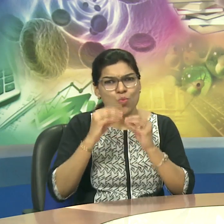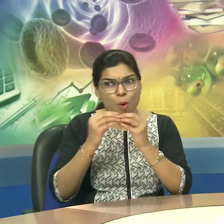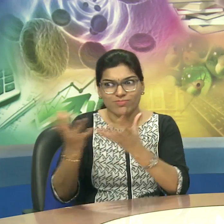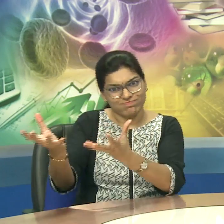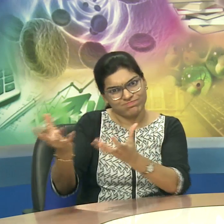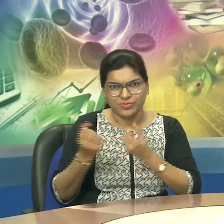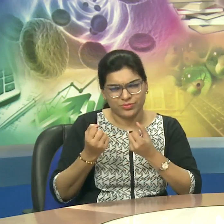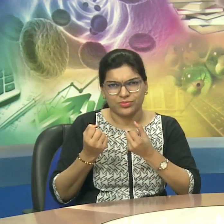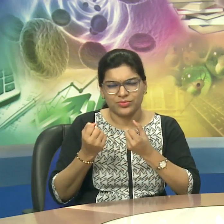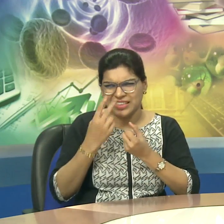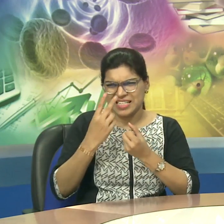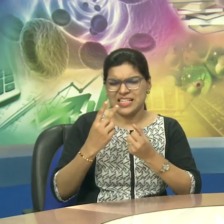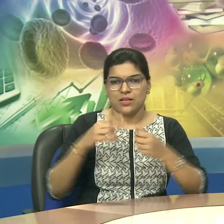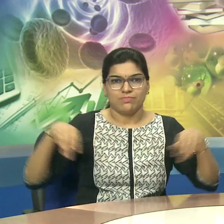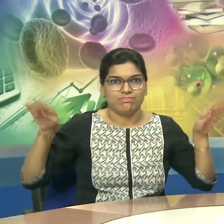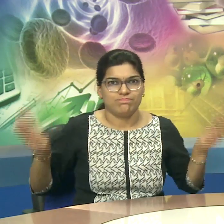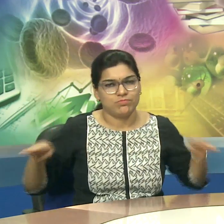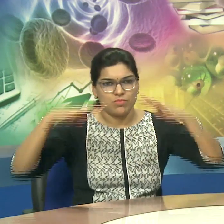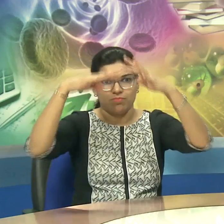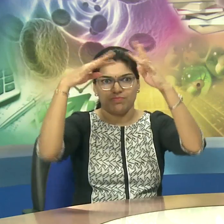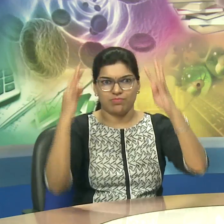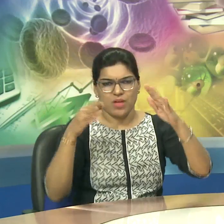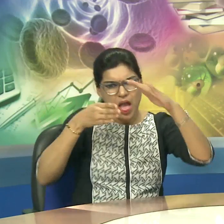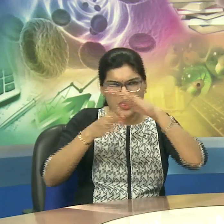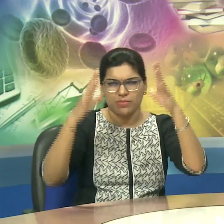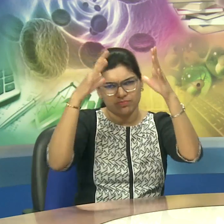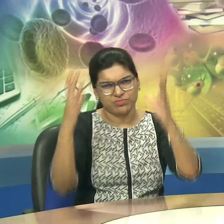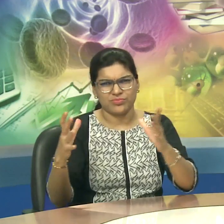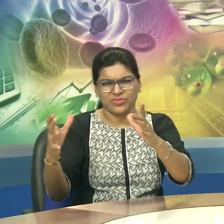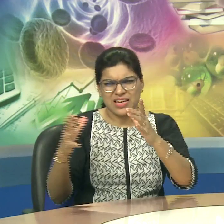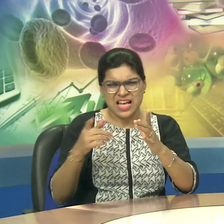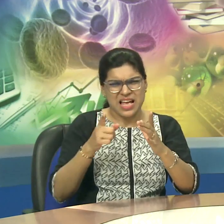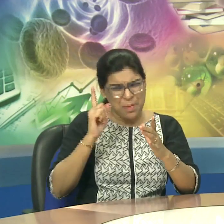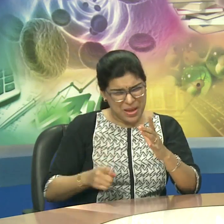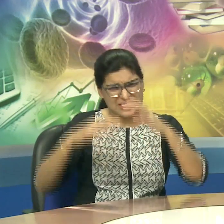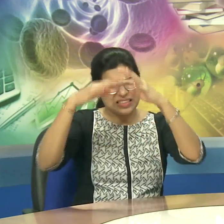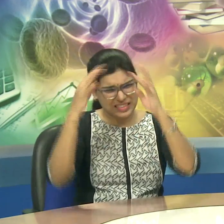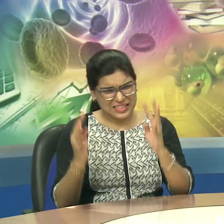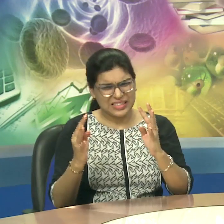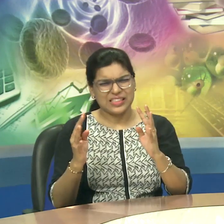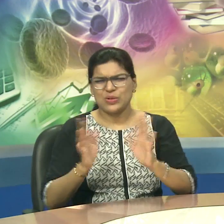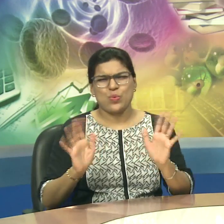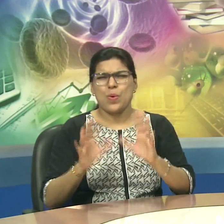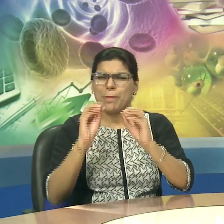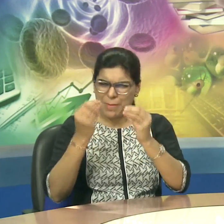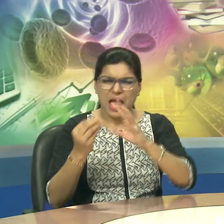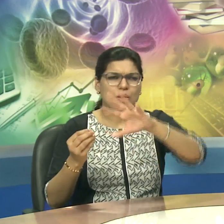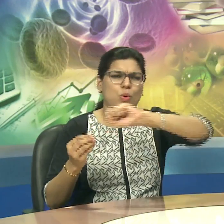my granny and nor grandfather were keen on keeping the caged birds. They used to say that